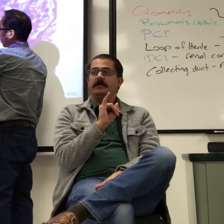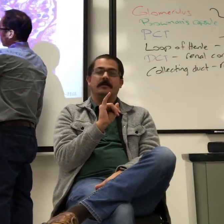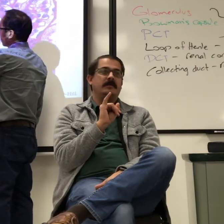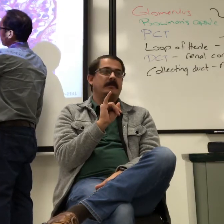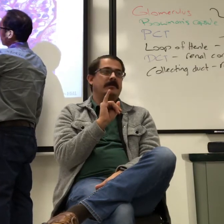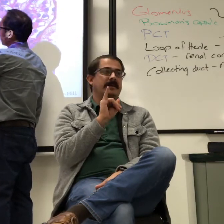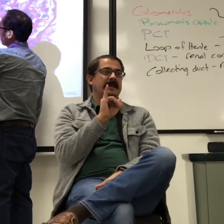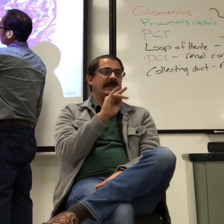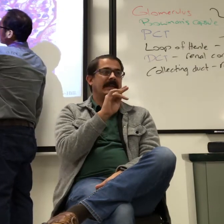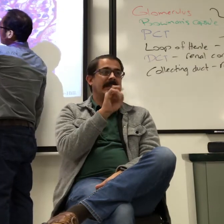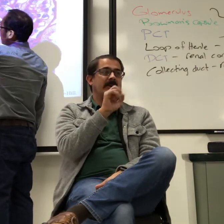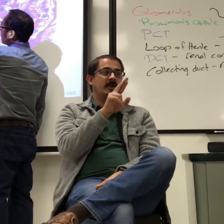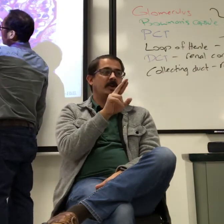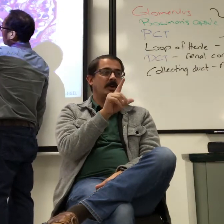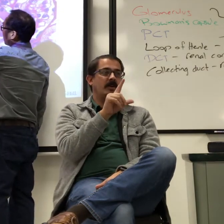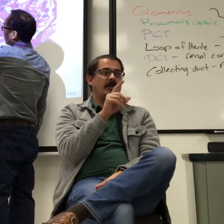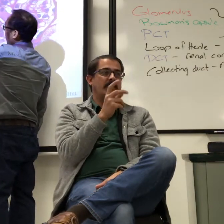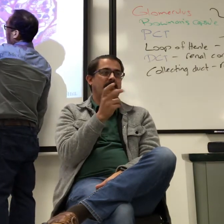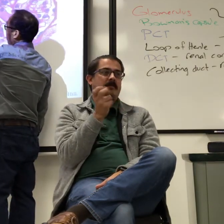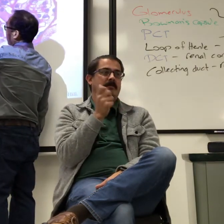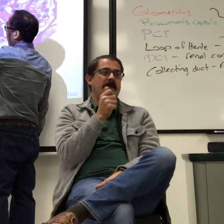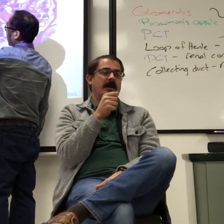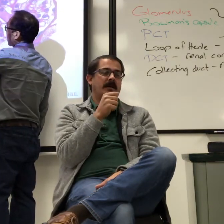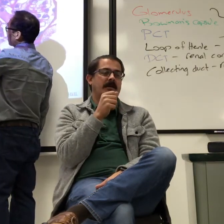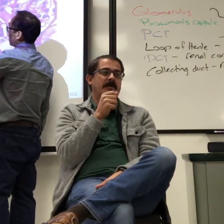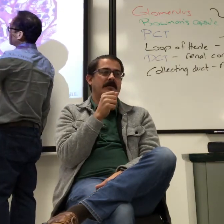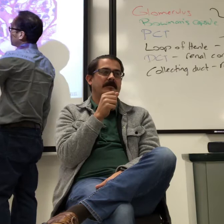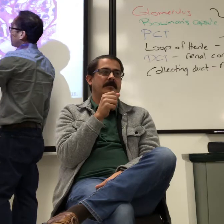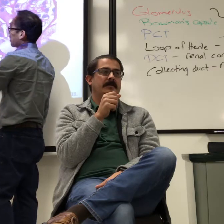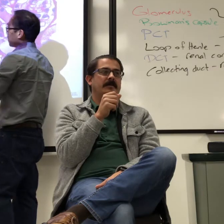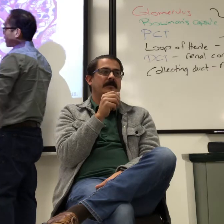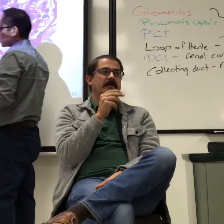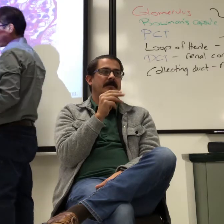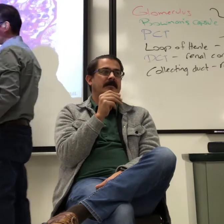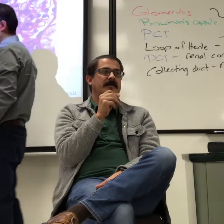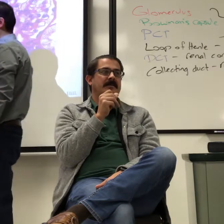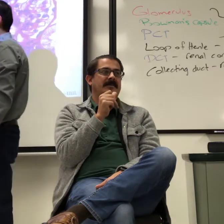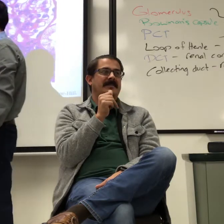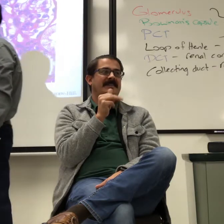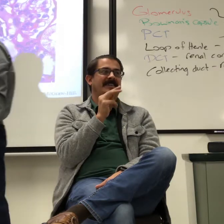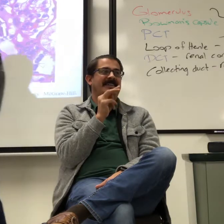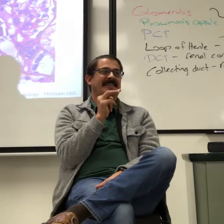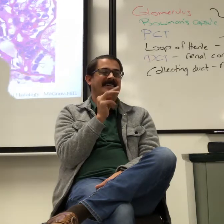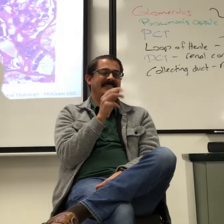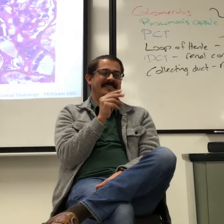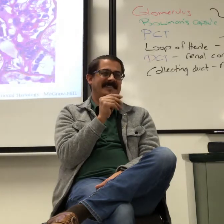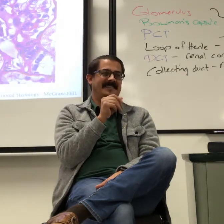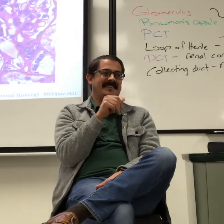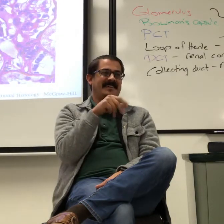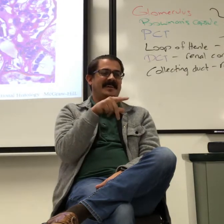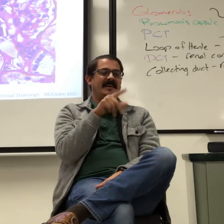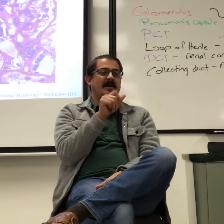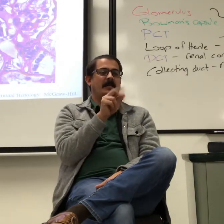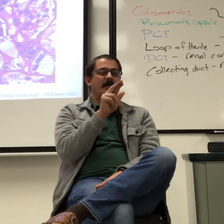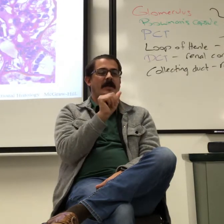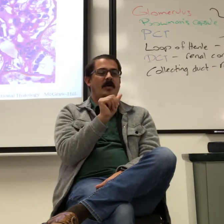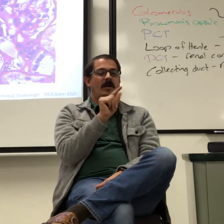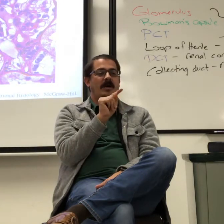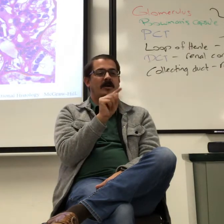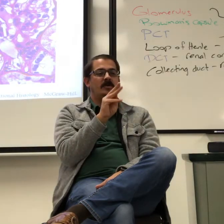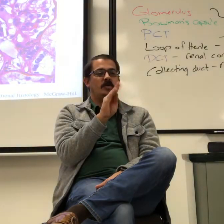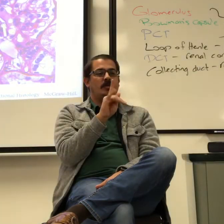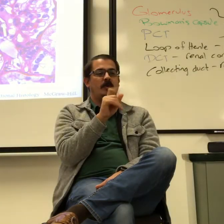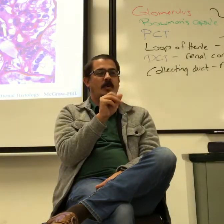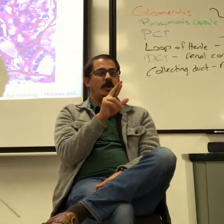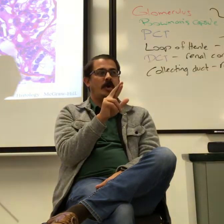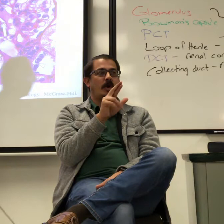Interlobular artery. There's a PT up there. You got to know that. I didn't mention that yet. That stands for the peritubular